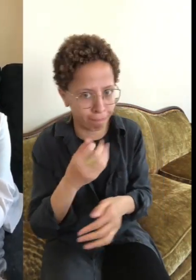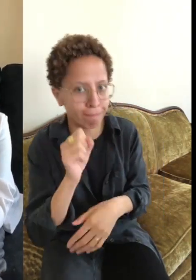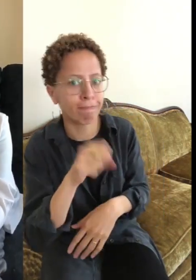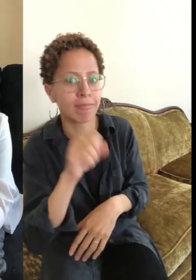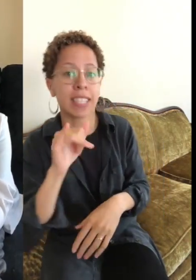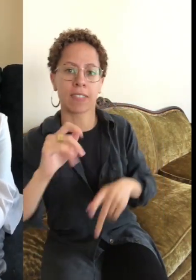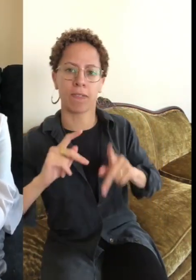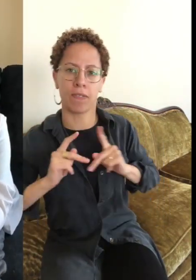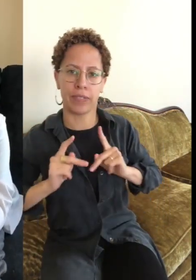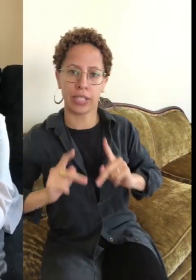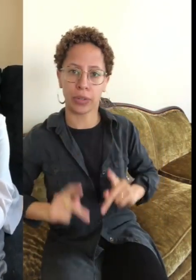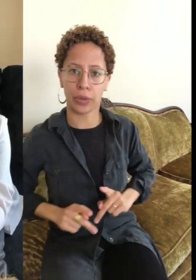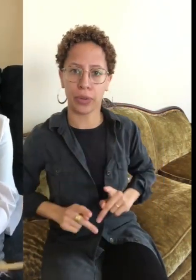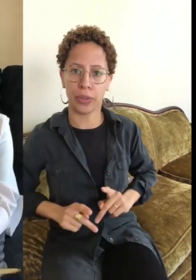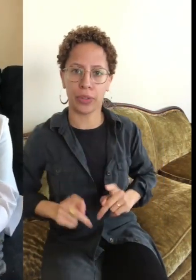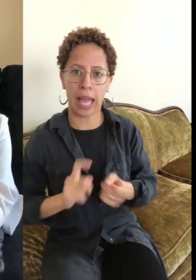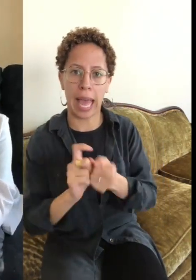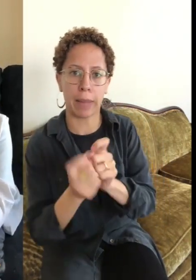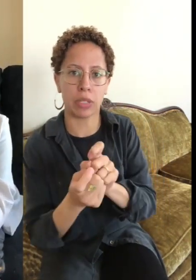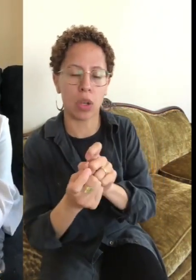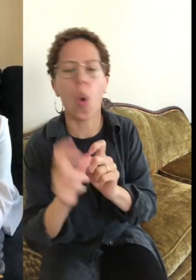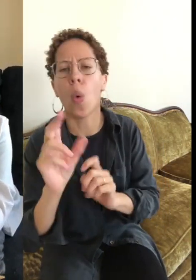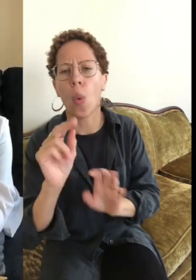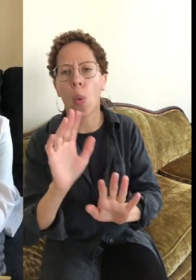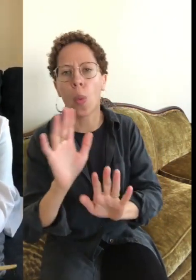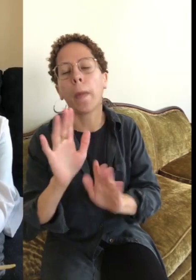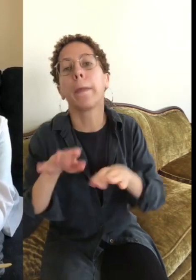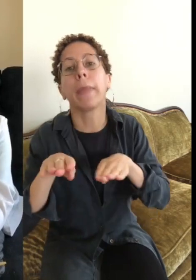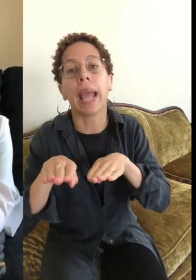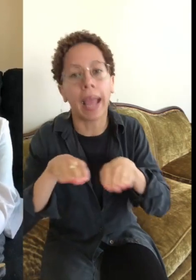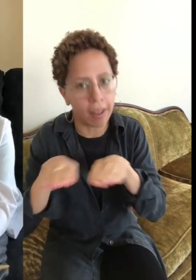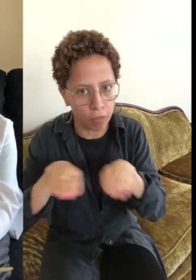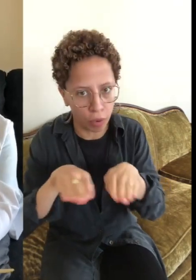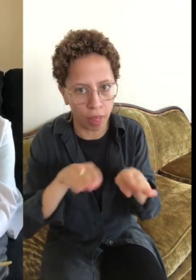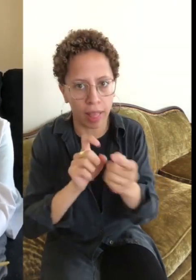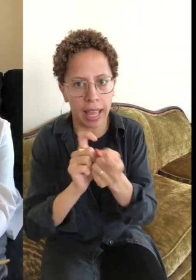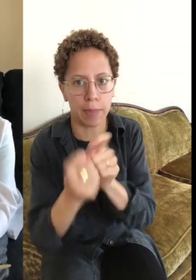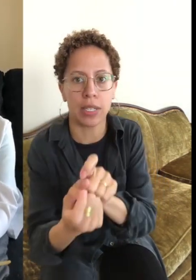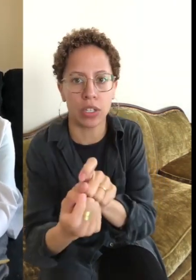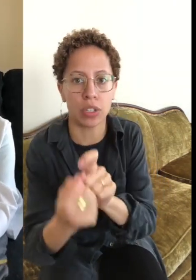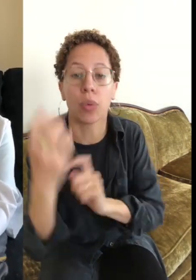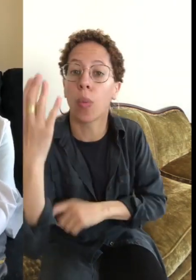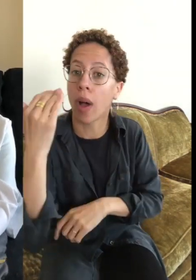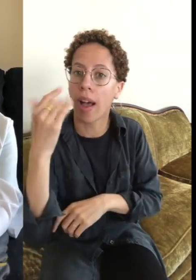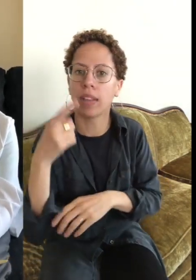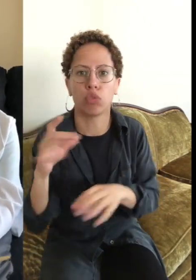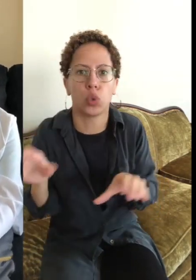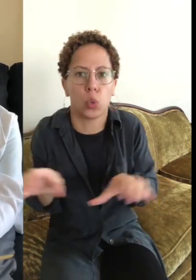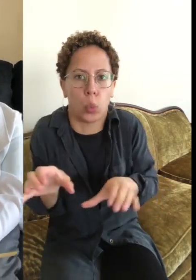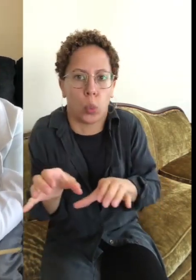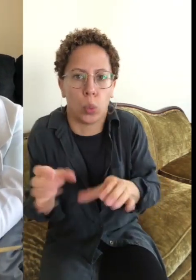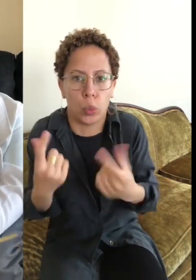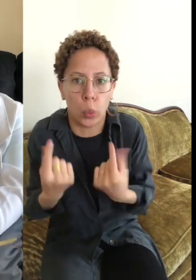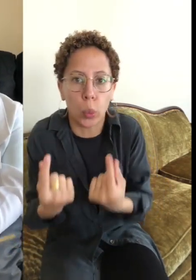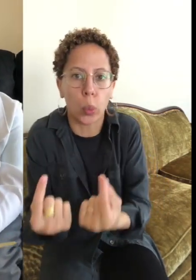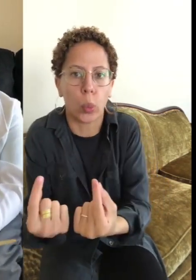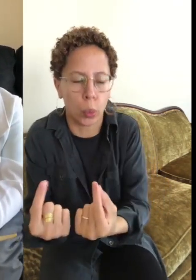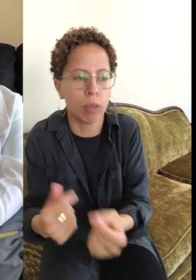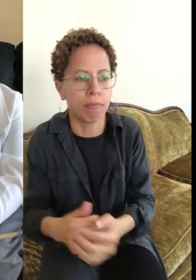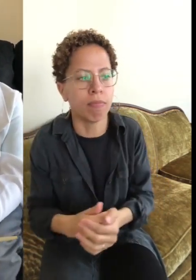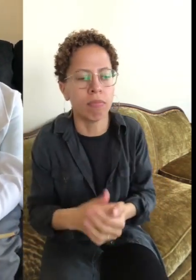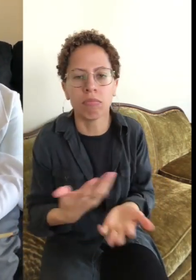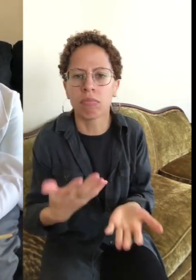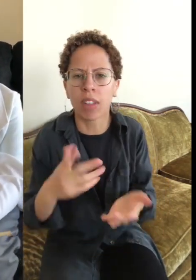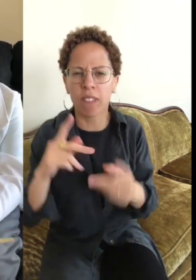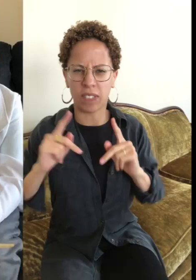a physical adaptation. That's a behavioral adaptation because that's something he did. What's